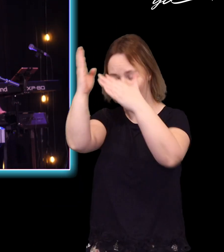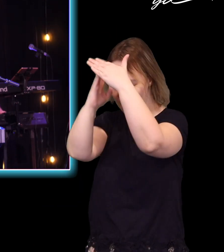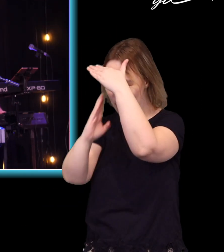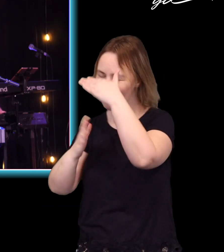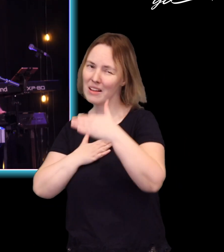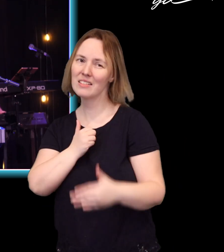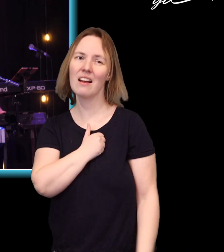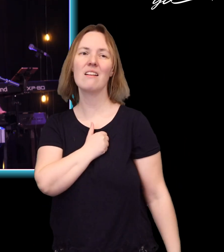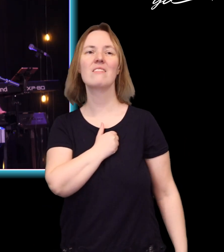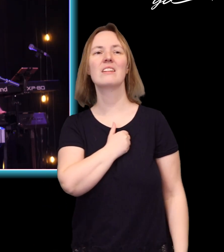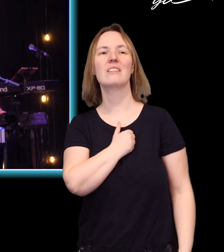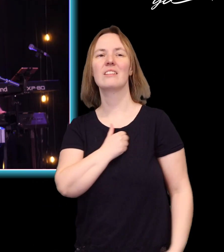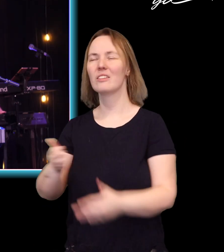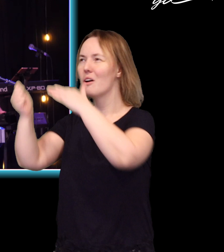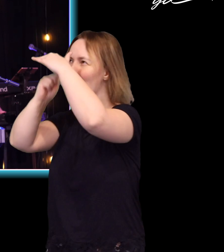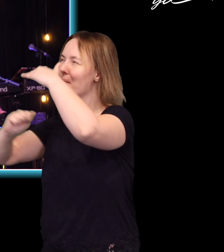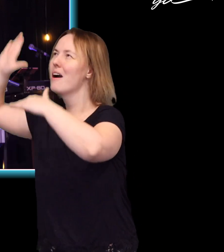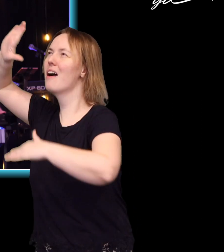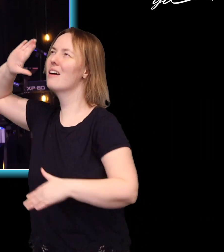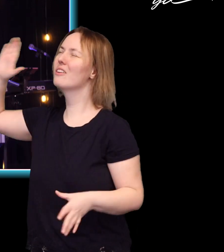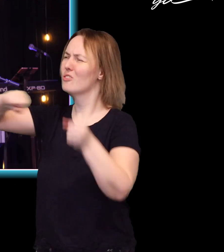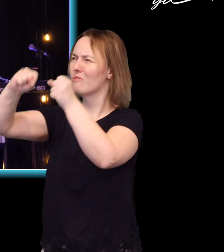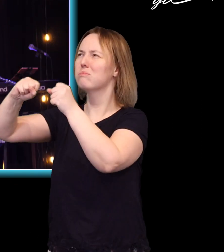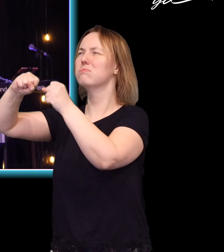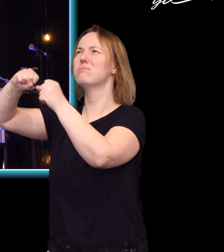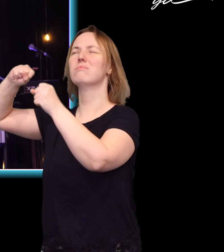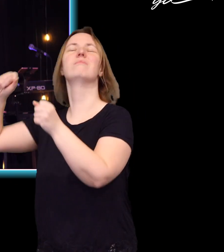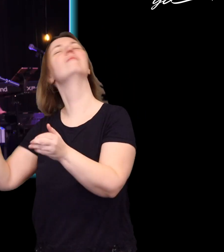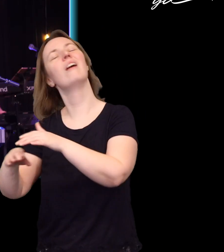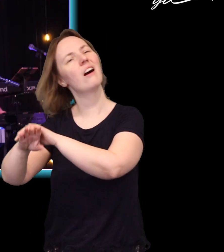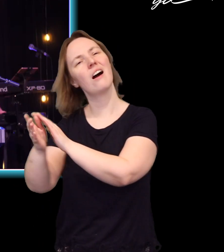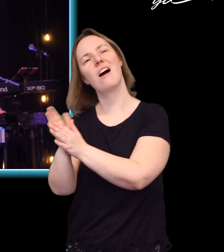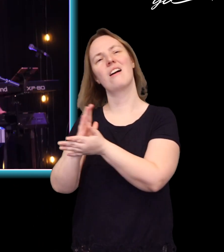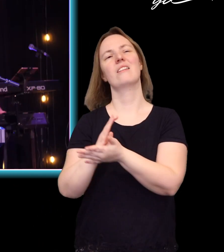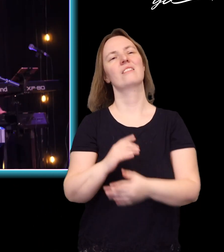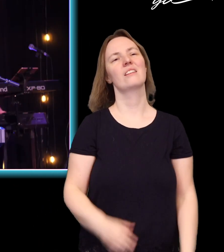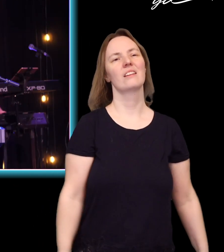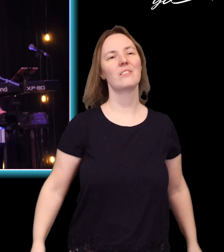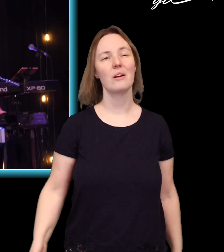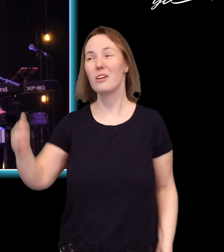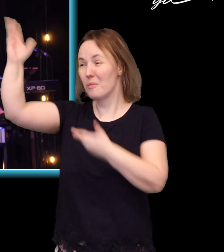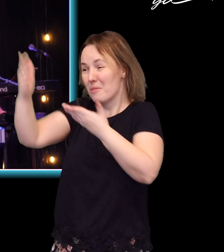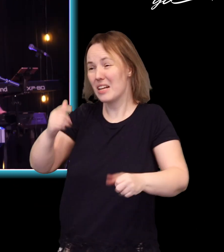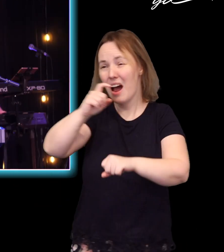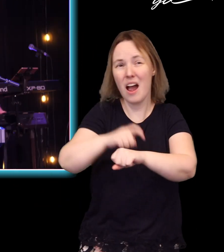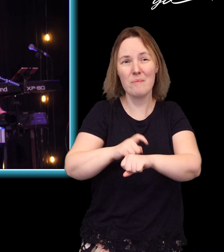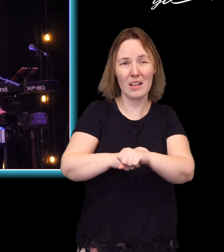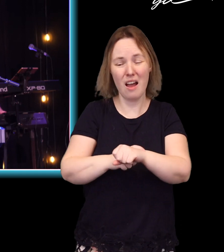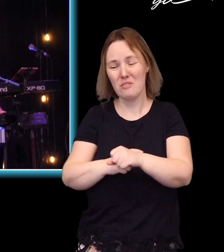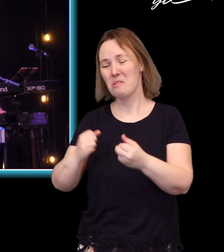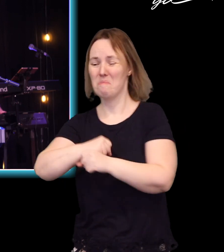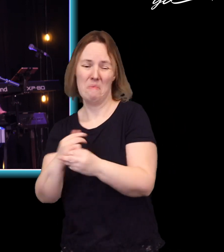When I humble myself beneath your mighty hand, you bring